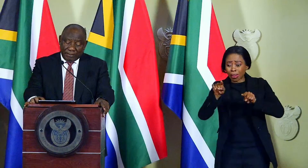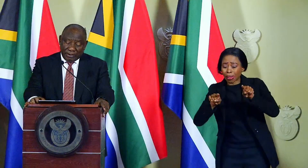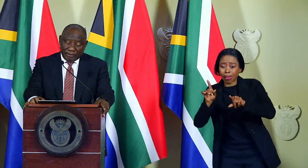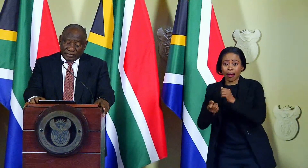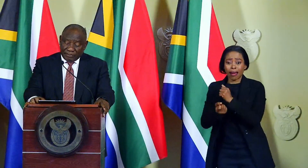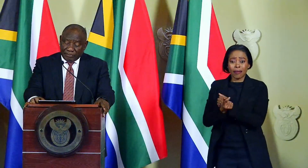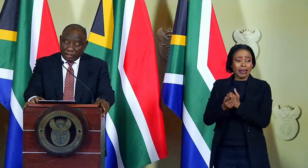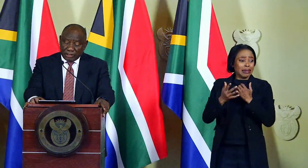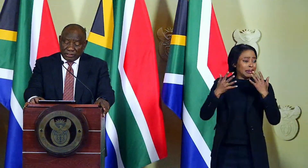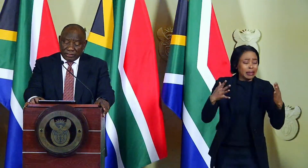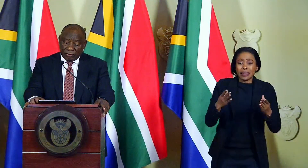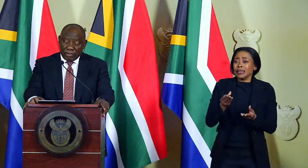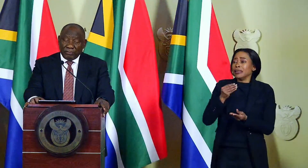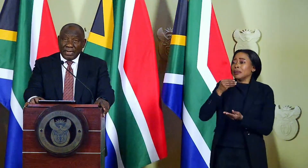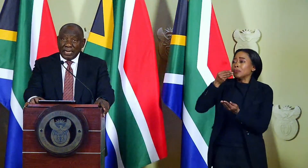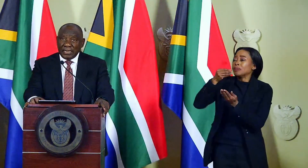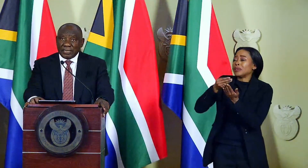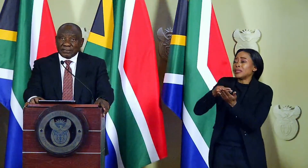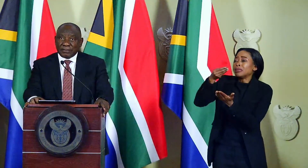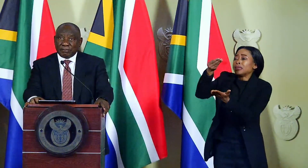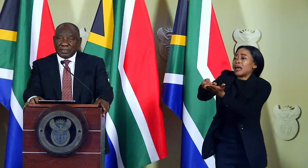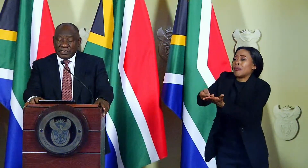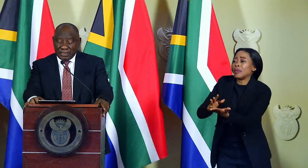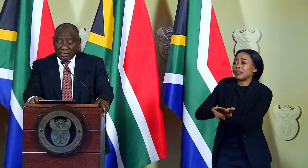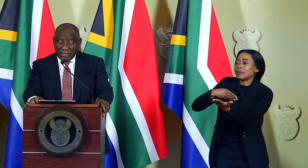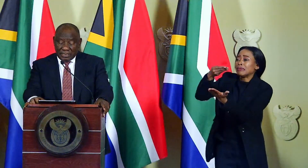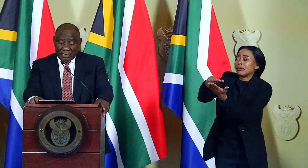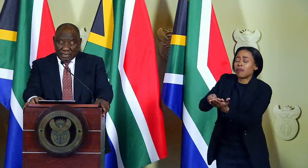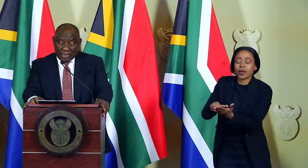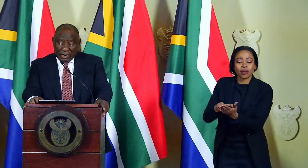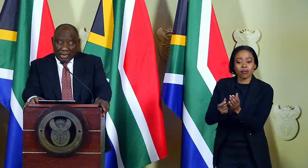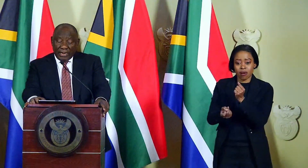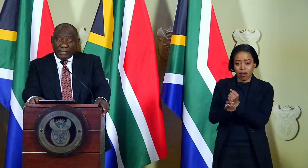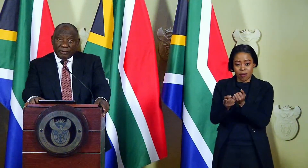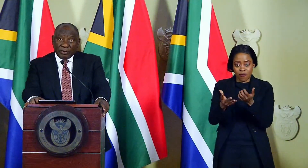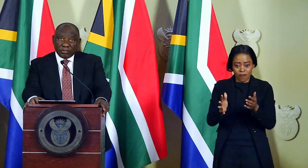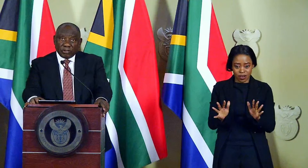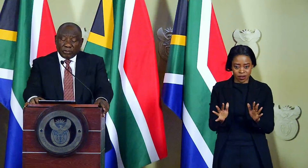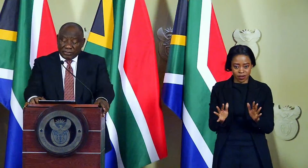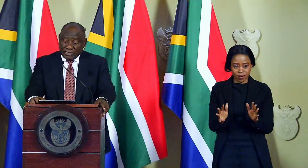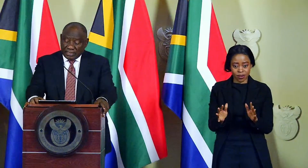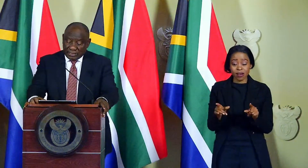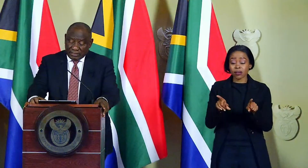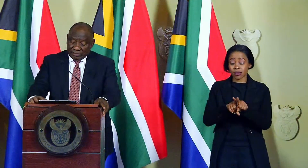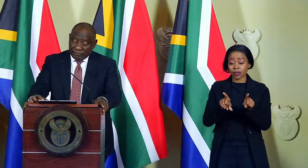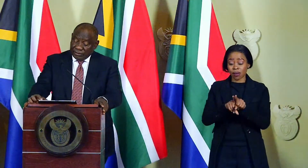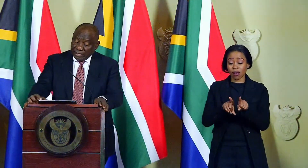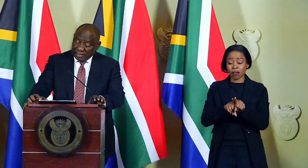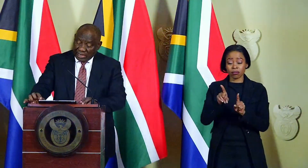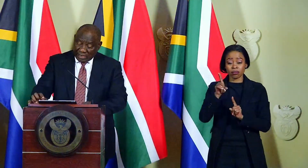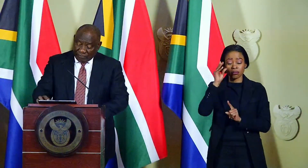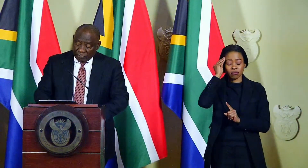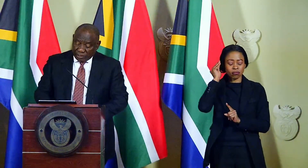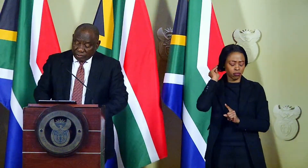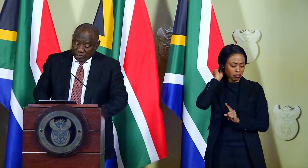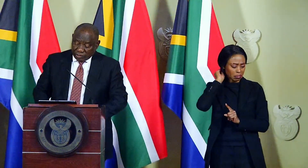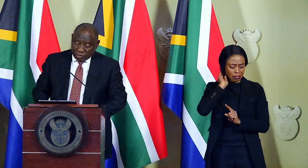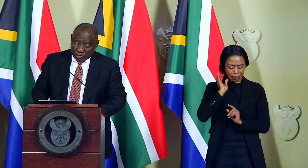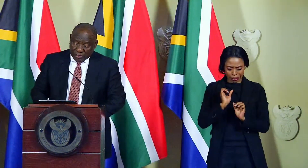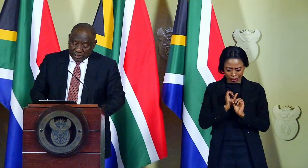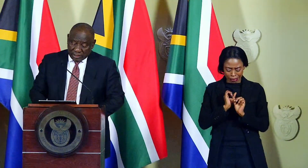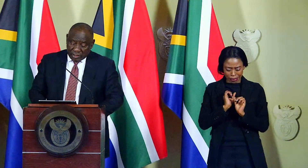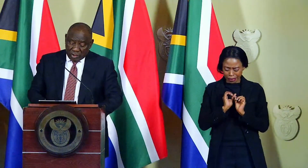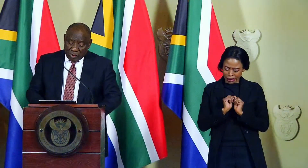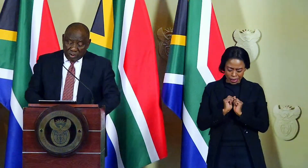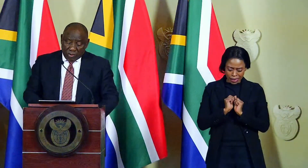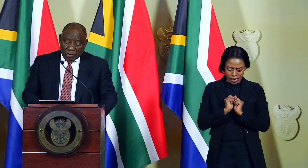substantial number of submissions were made and submitted, and they were also considered very carefully to